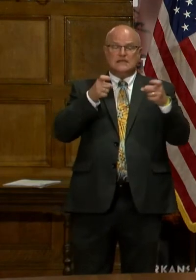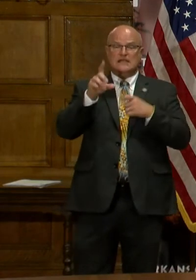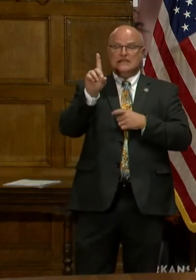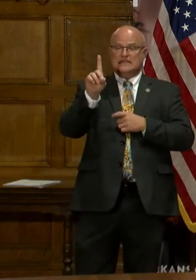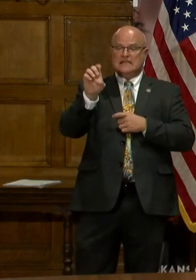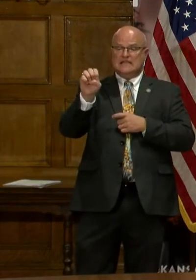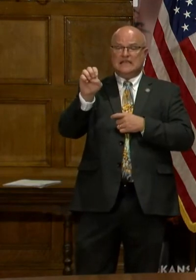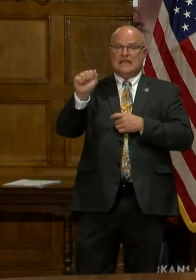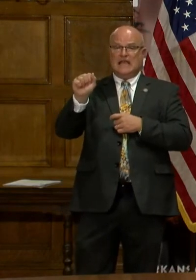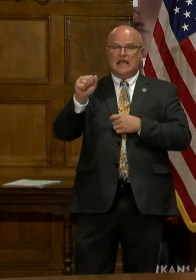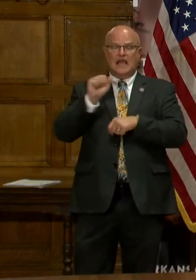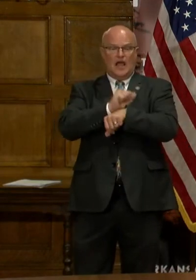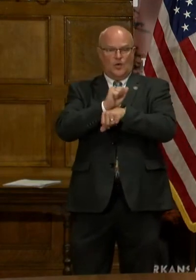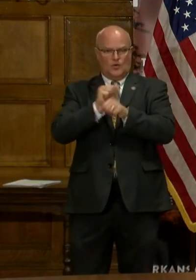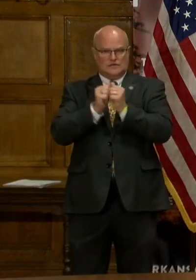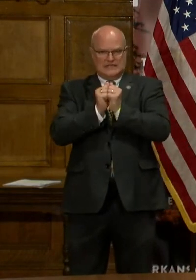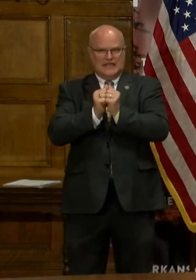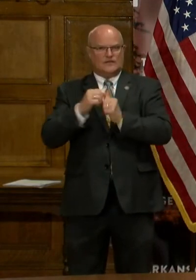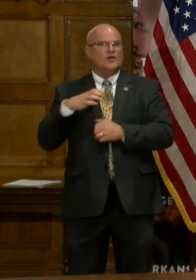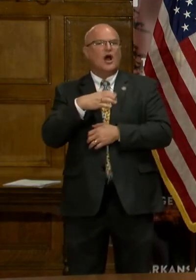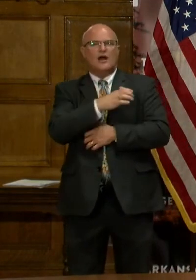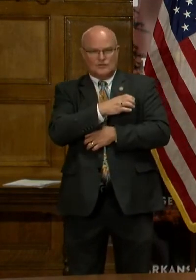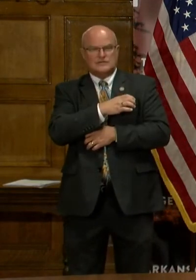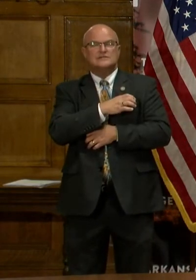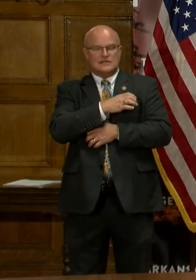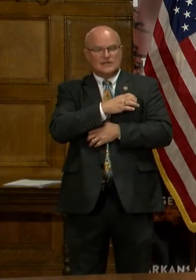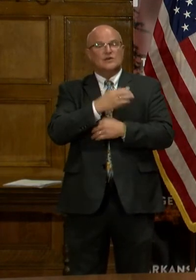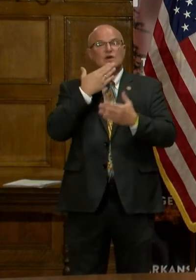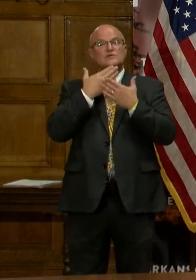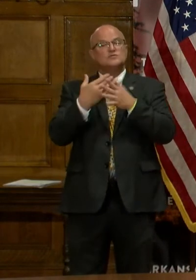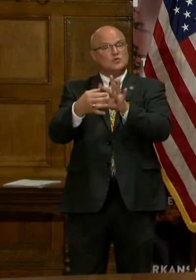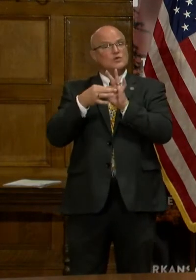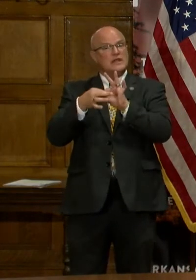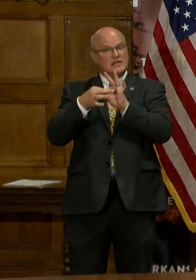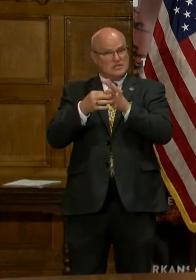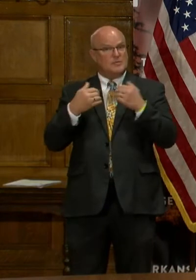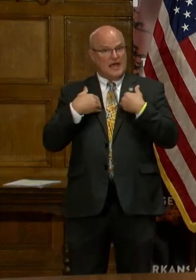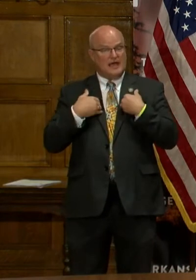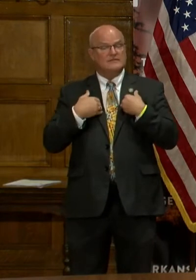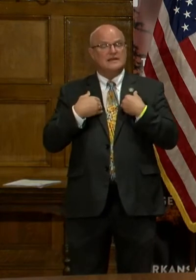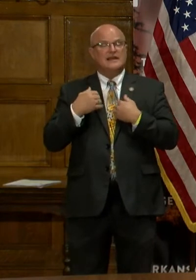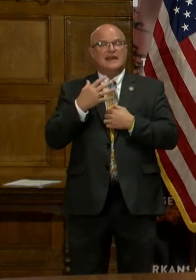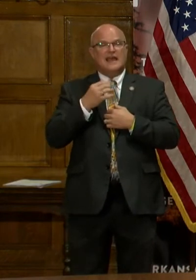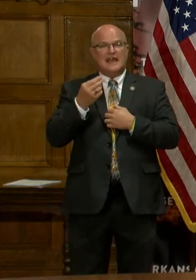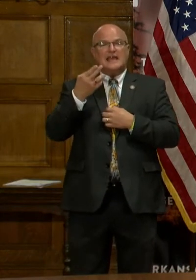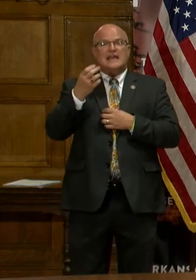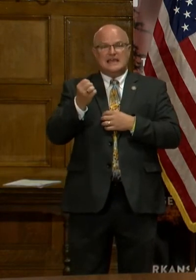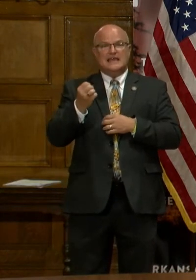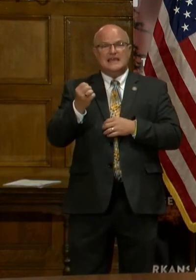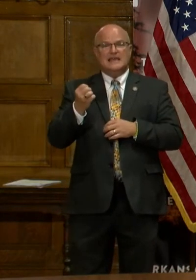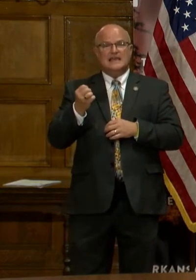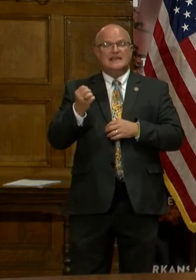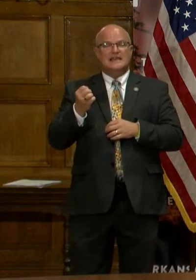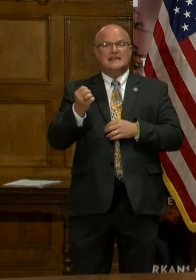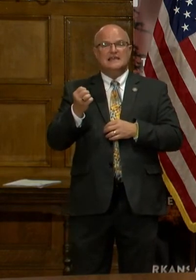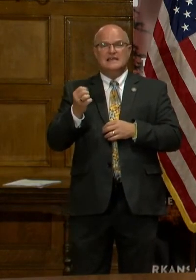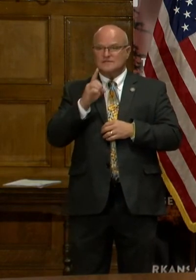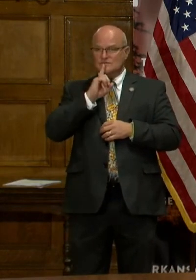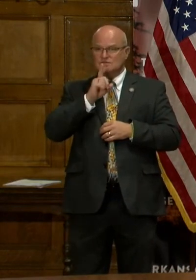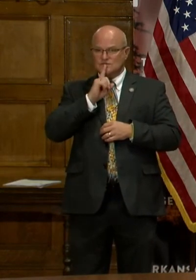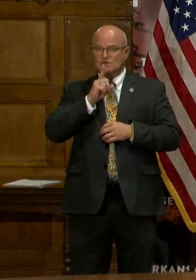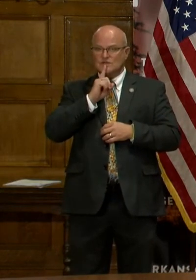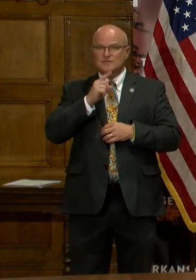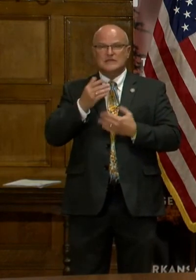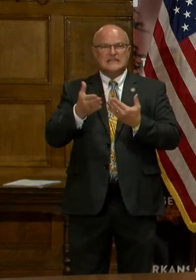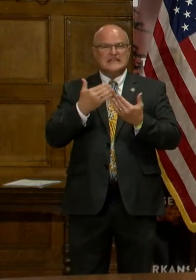I worked with him when I was in Congress. So it's a good relationship there, and he would certainly